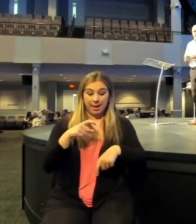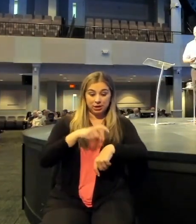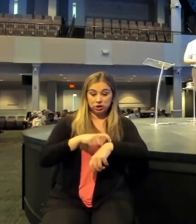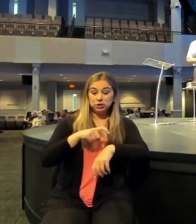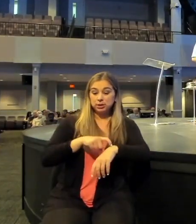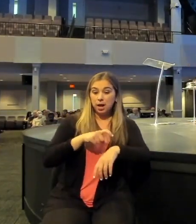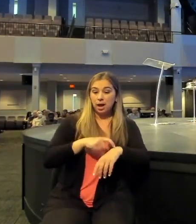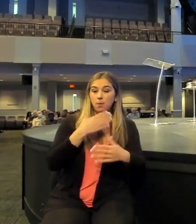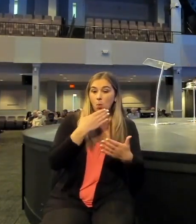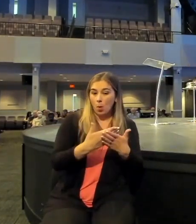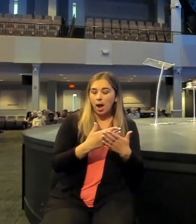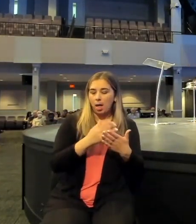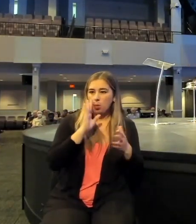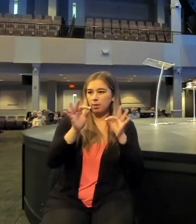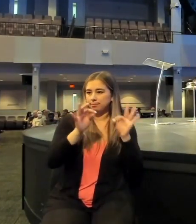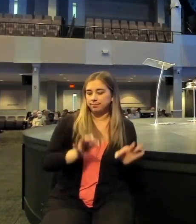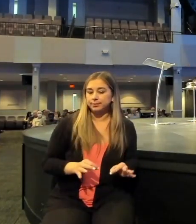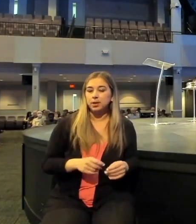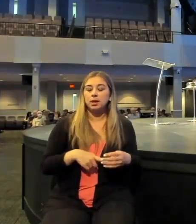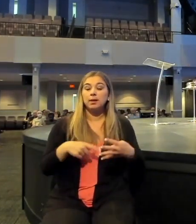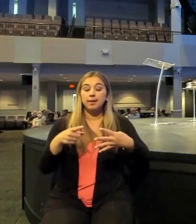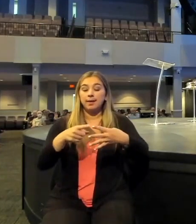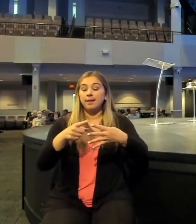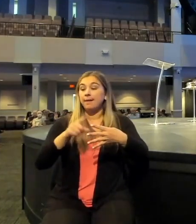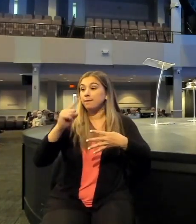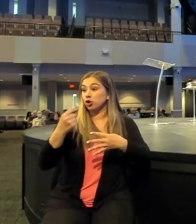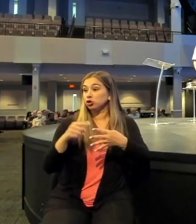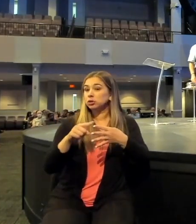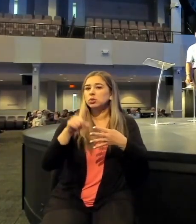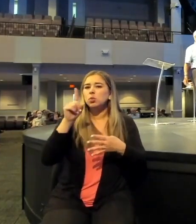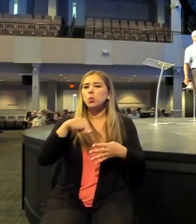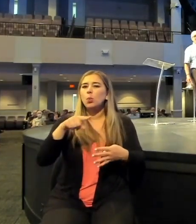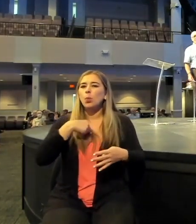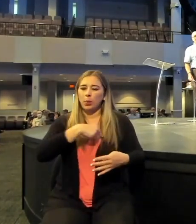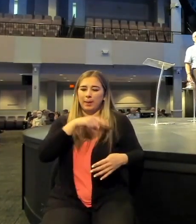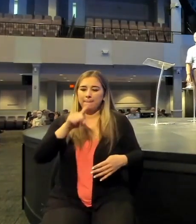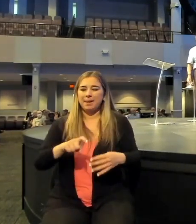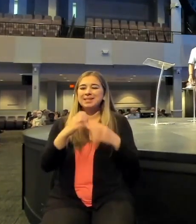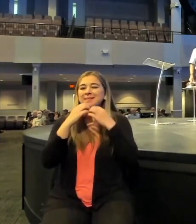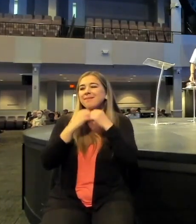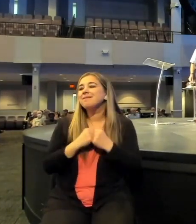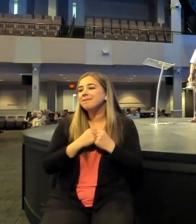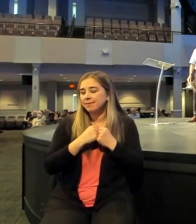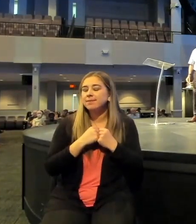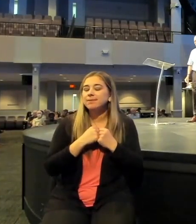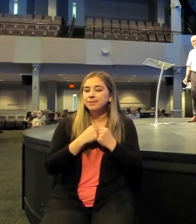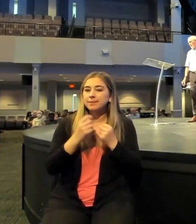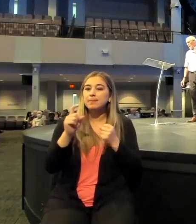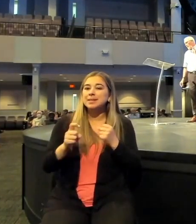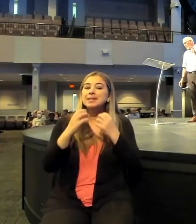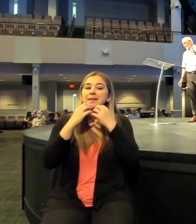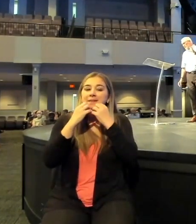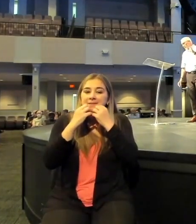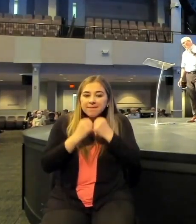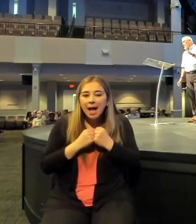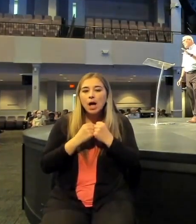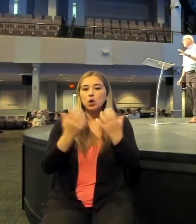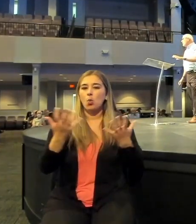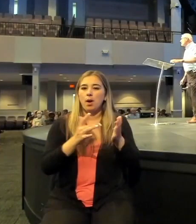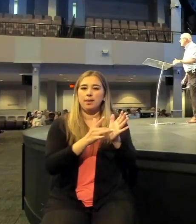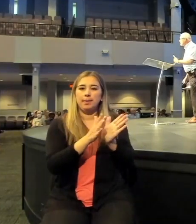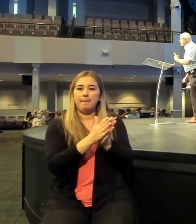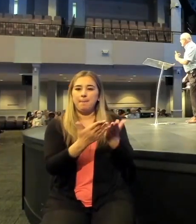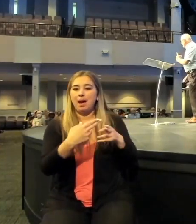well? And the first thing that we must realize is that we have to value, this is where it starts, we have to value what the